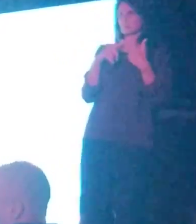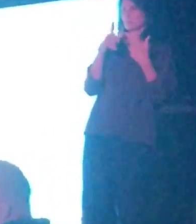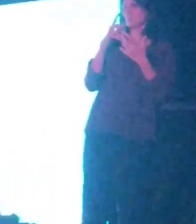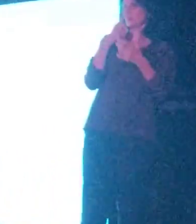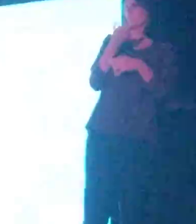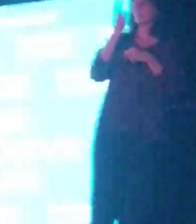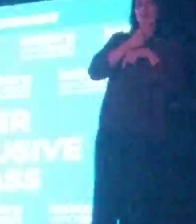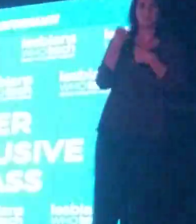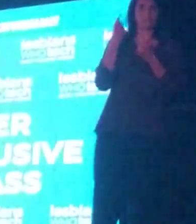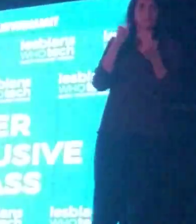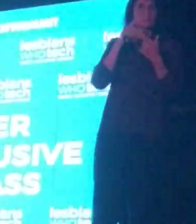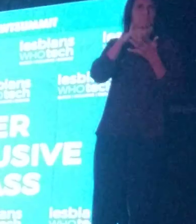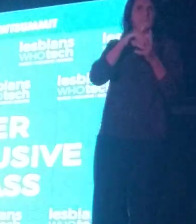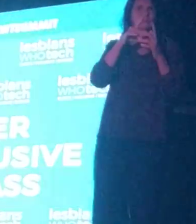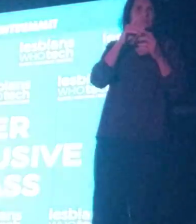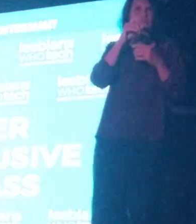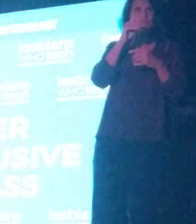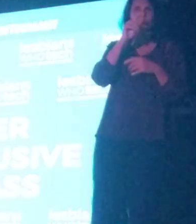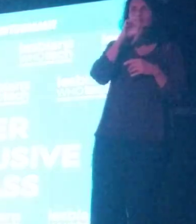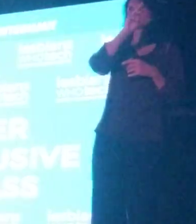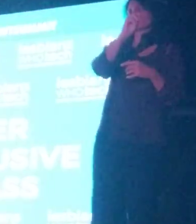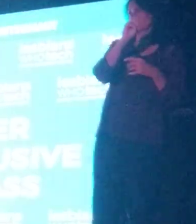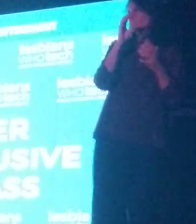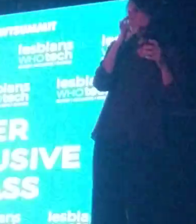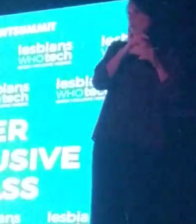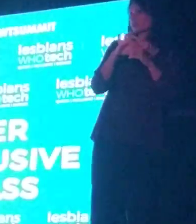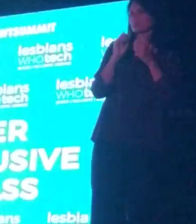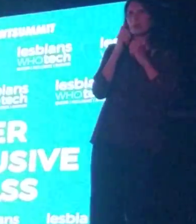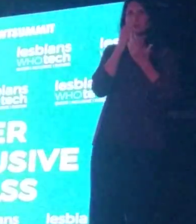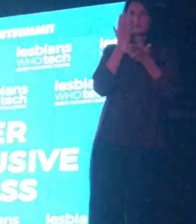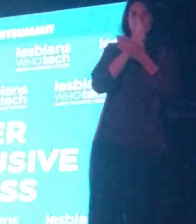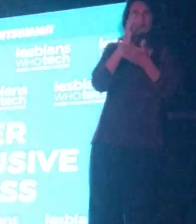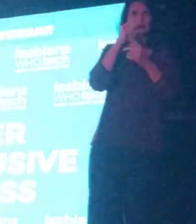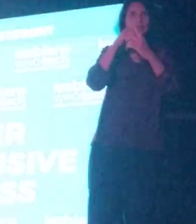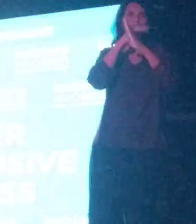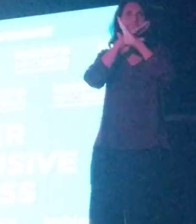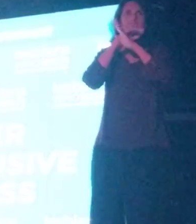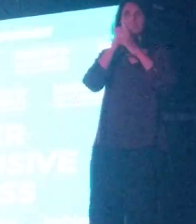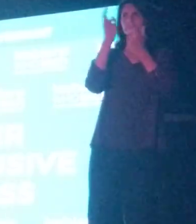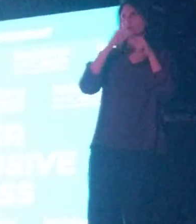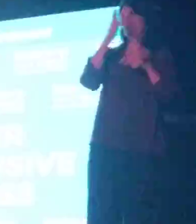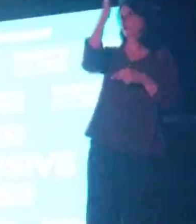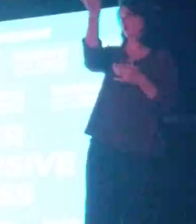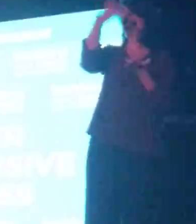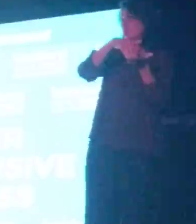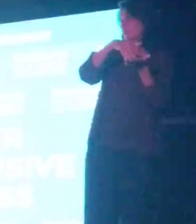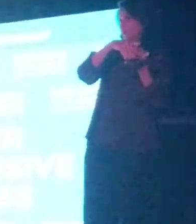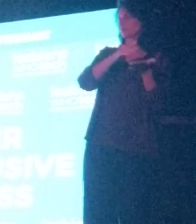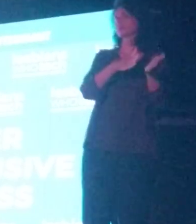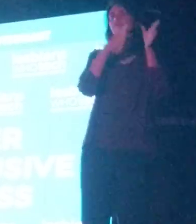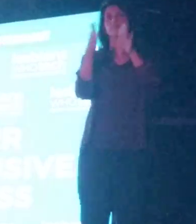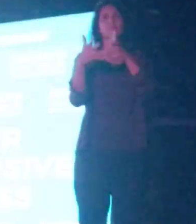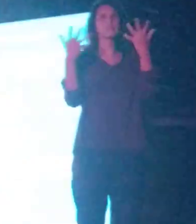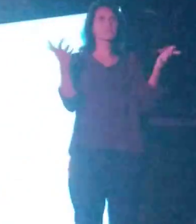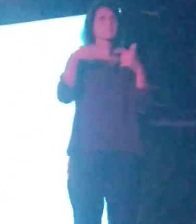happening now, and B, how do we stop it from happening if it is in the future? Well, what we know is even the intelligence officials working in